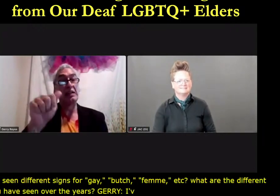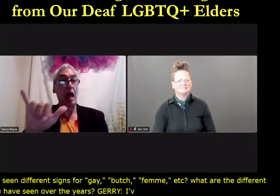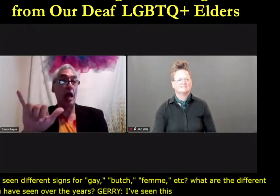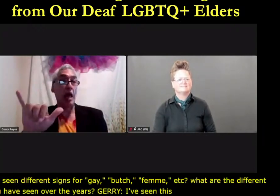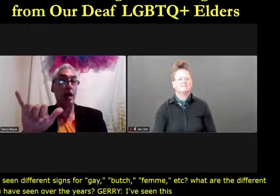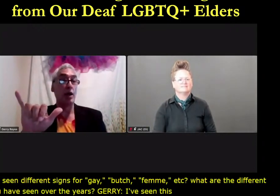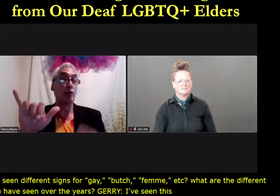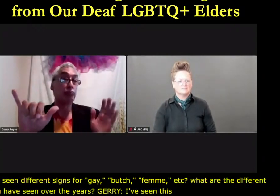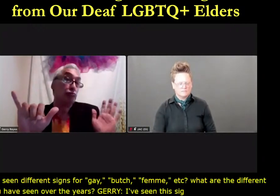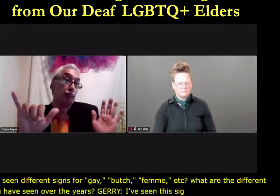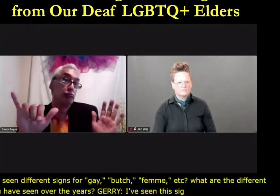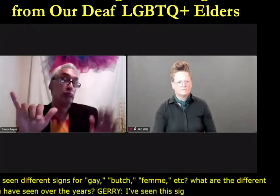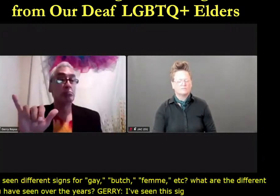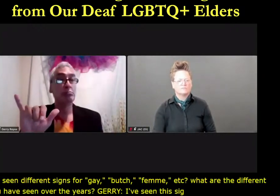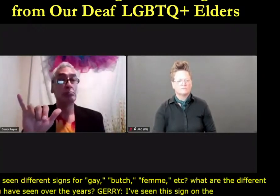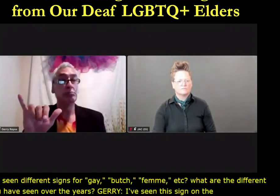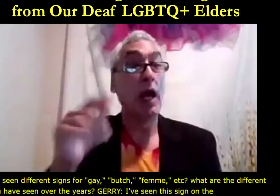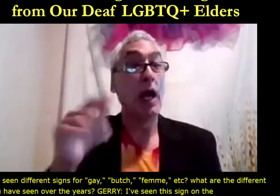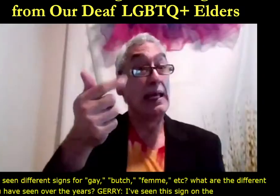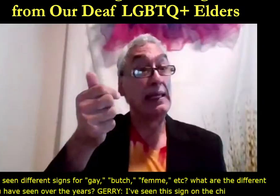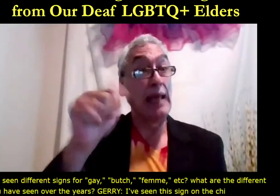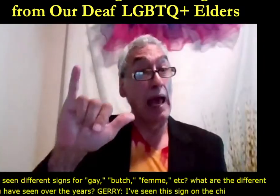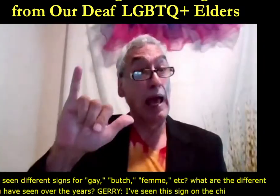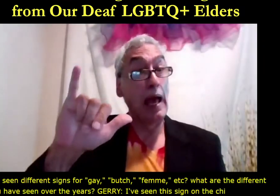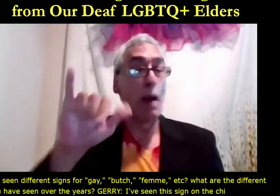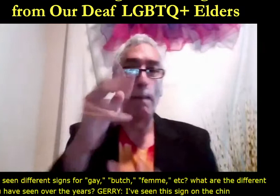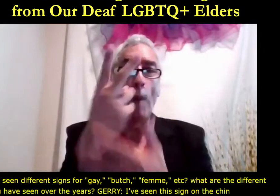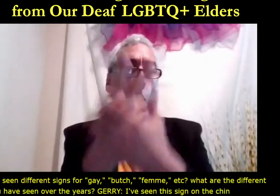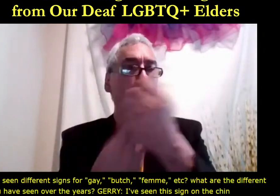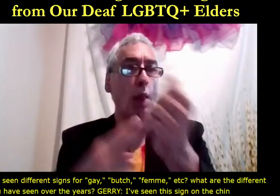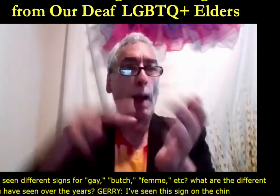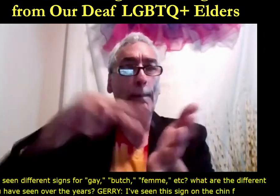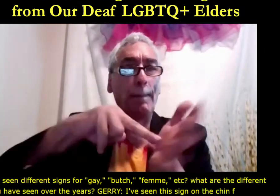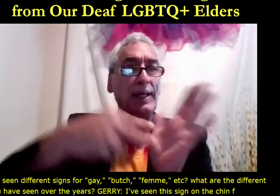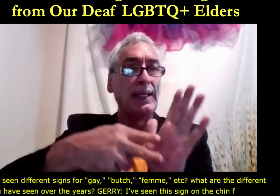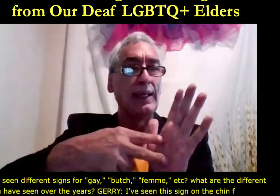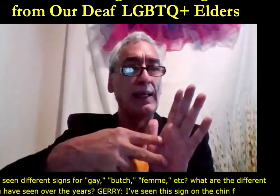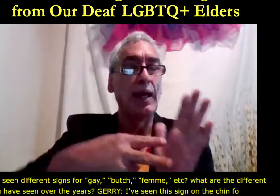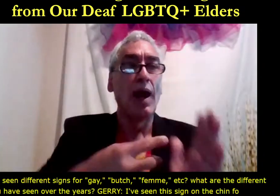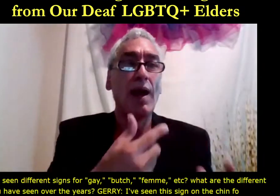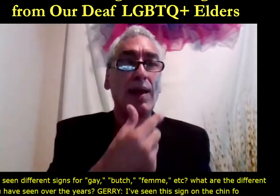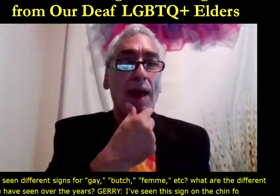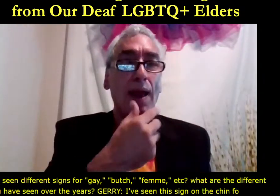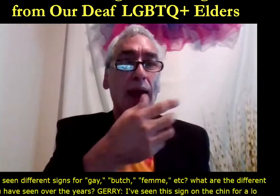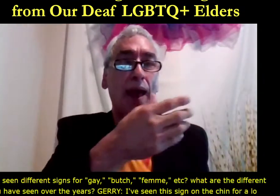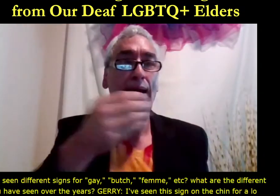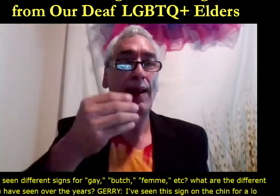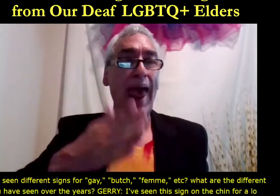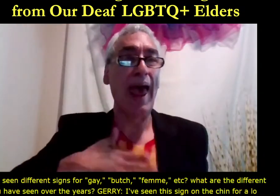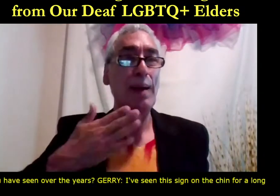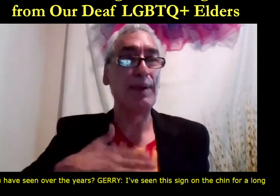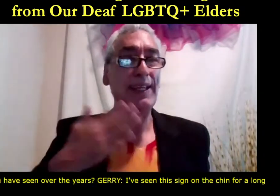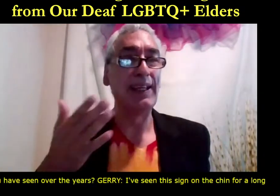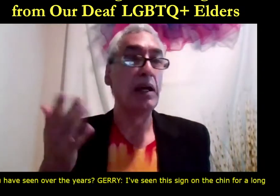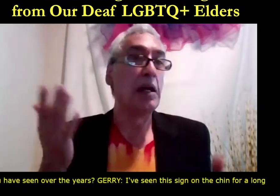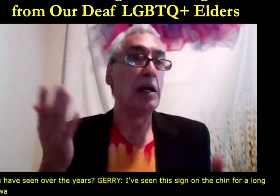think a lot of people because of sensitivity maybe the sign this fingerspell it um so you'll see